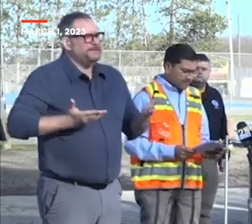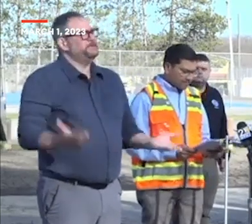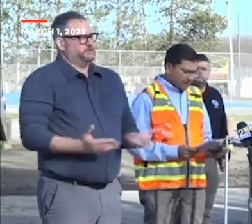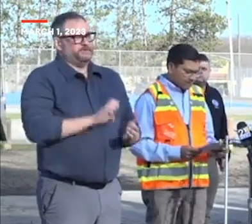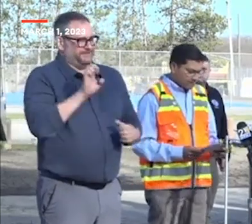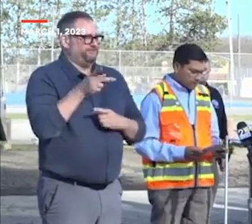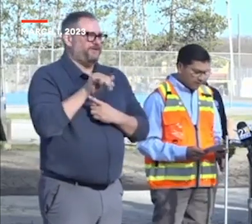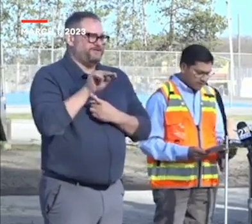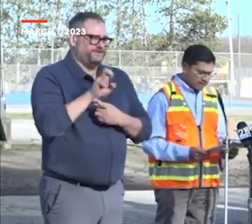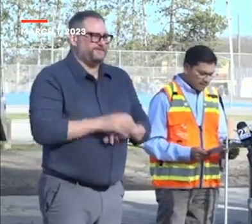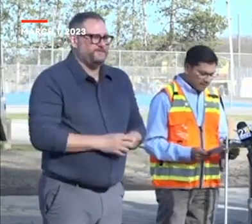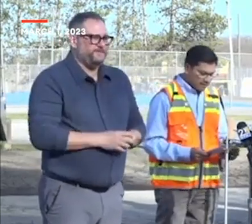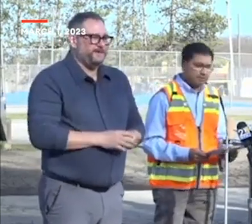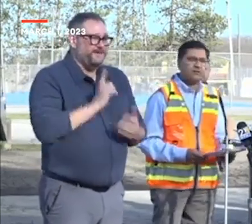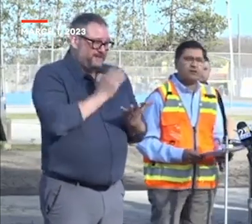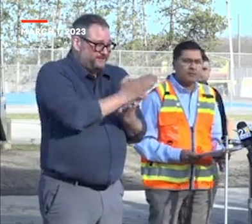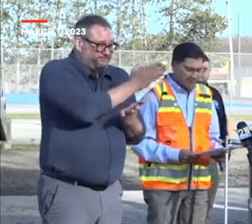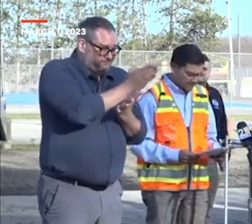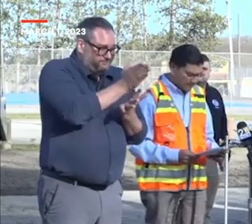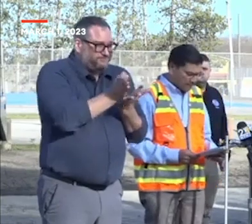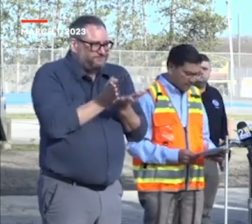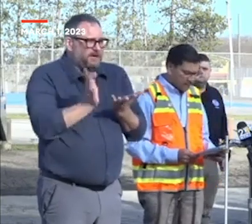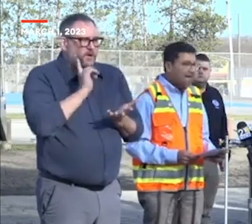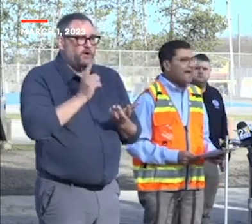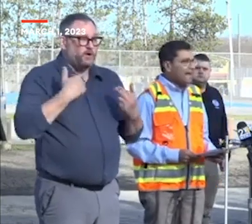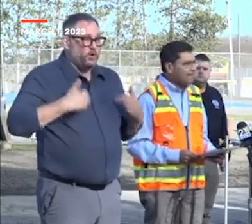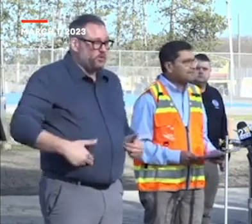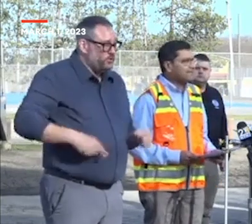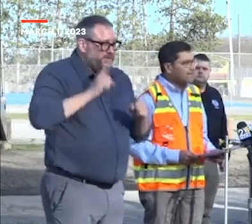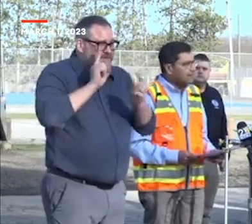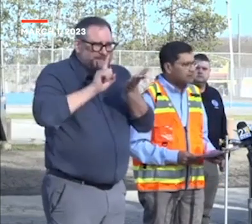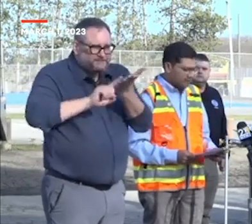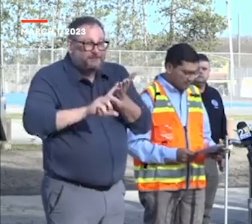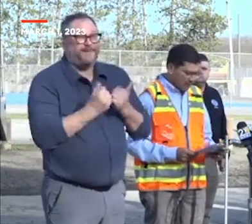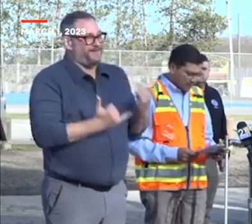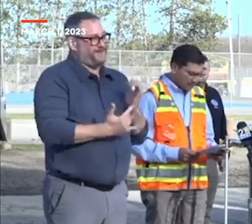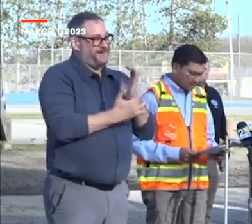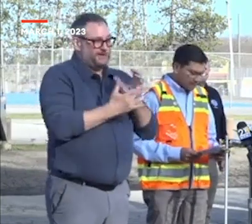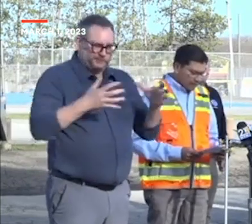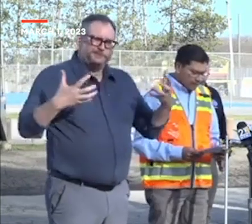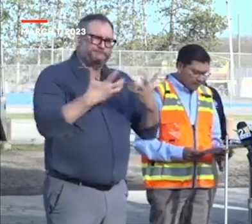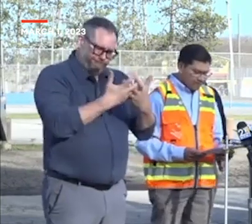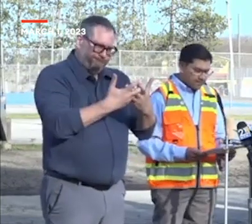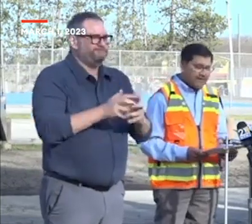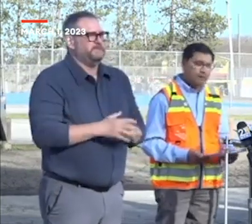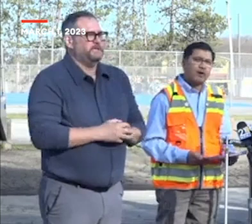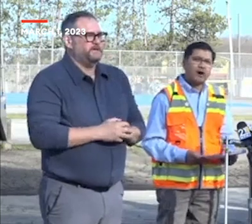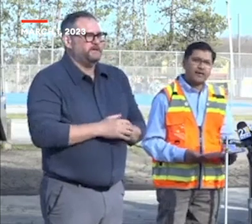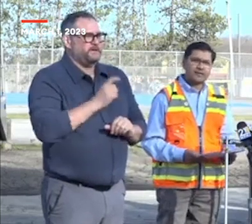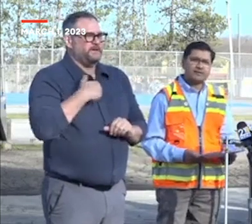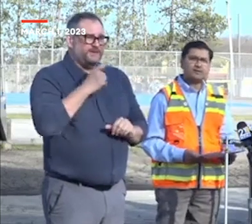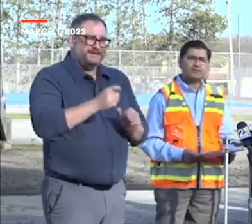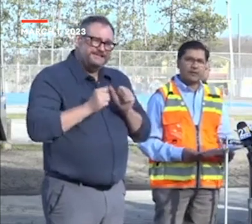These inspections will use a combination of human inspection and technology combined. We need to keep